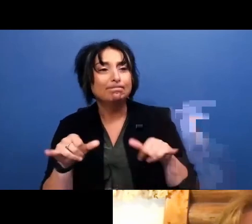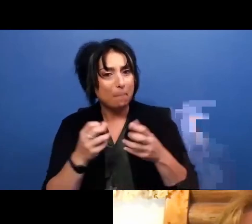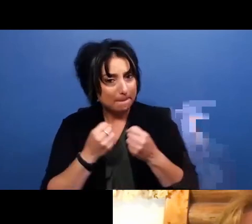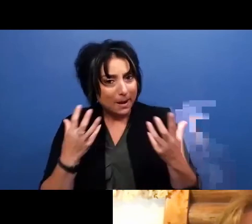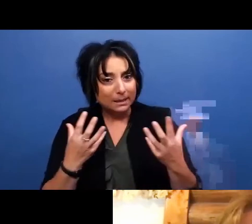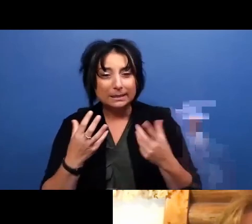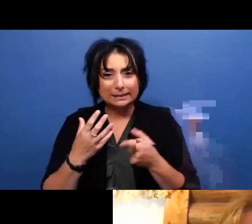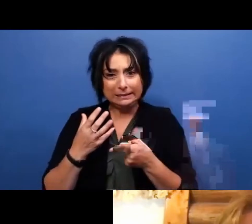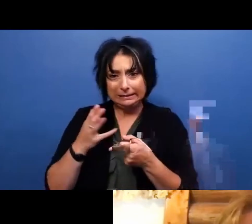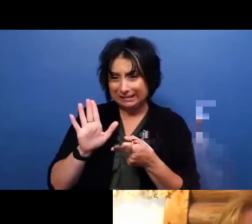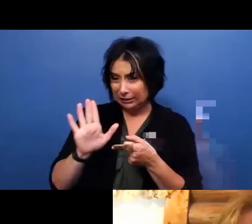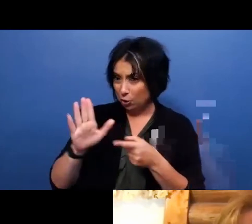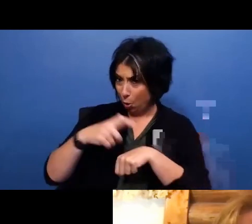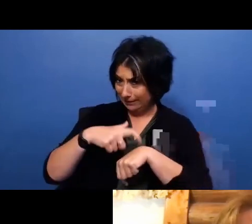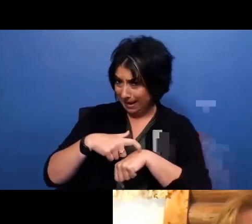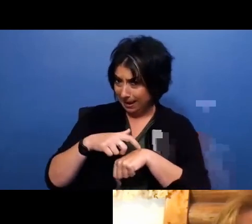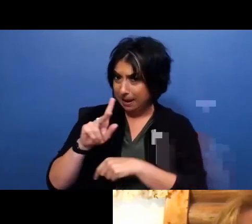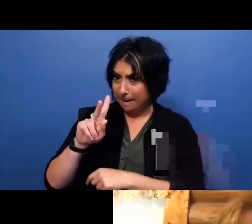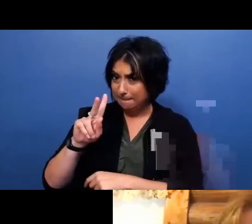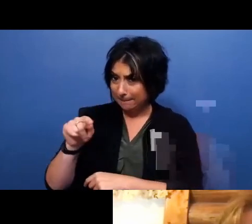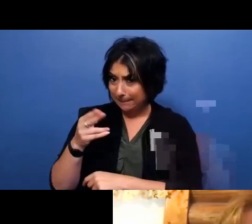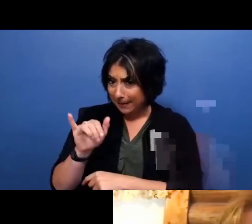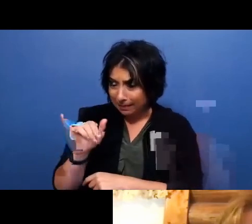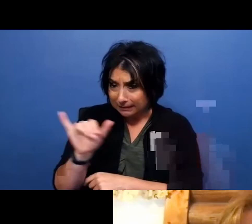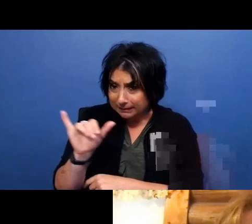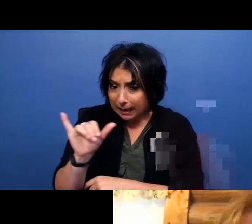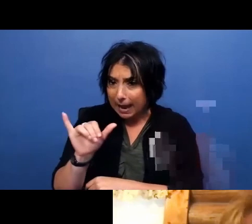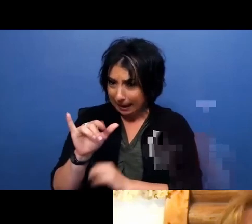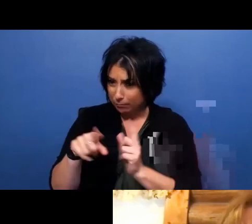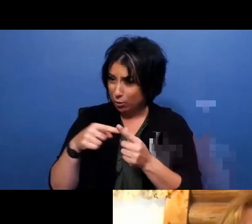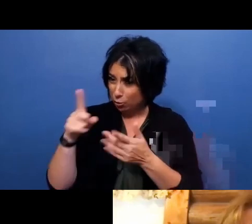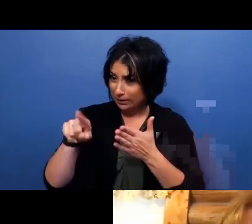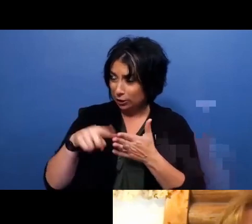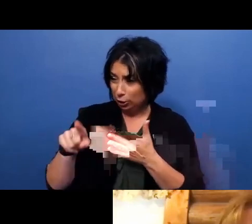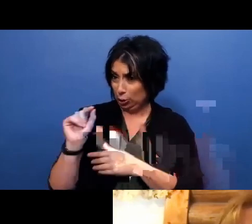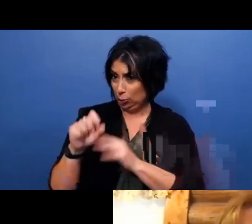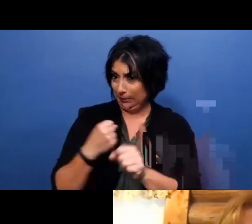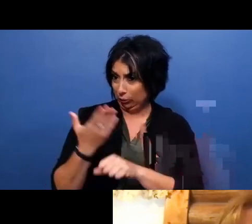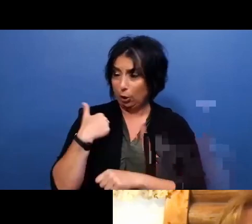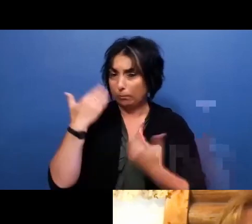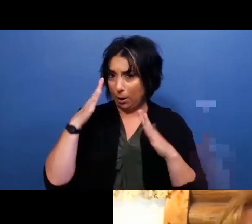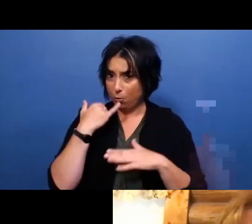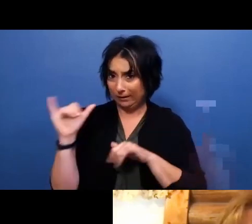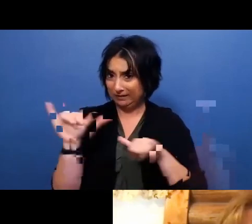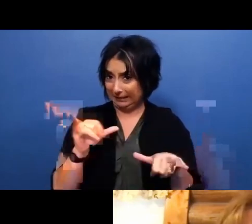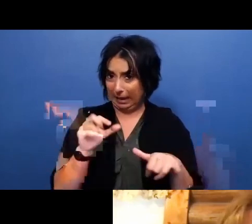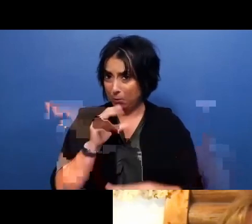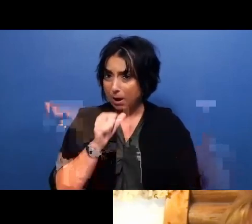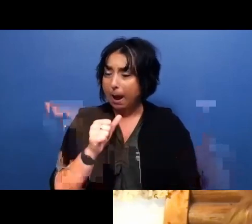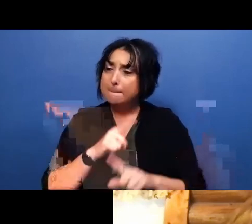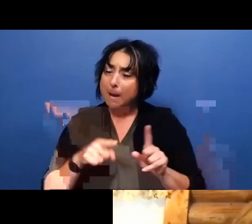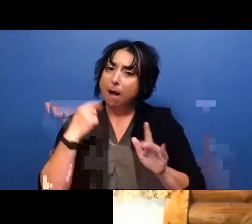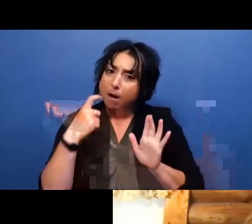same during your time, Kathy, when you were researching schools 20 years ago, but I found some